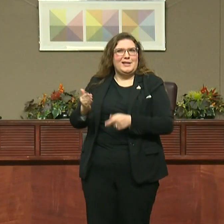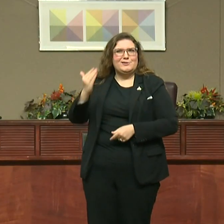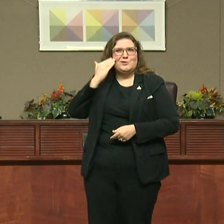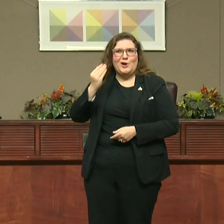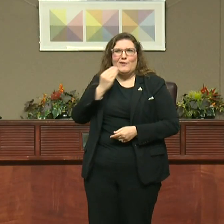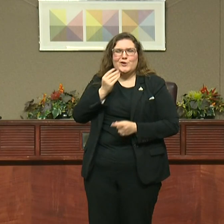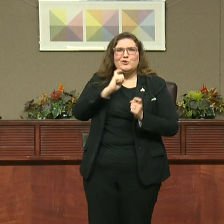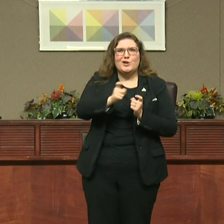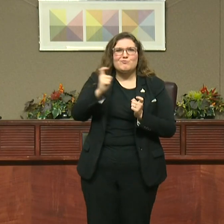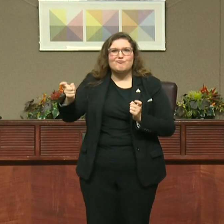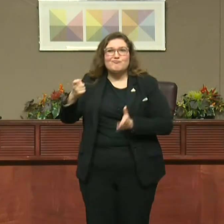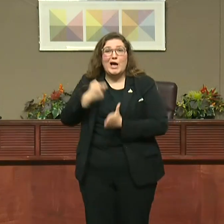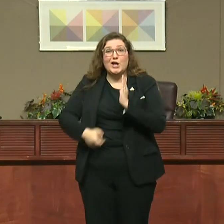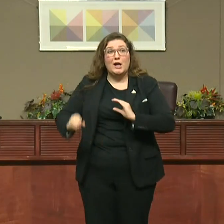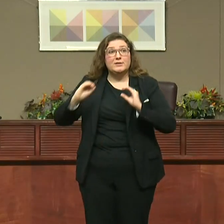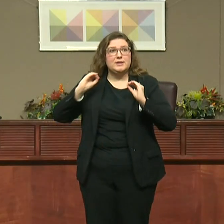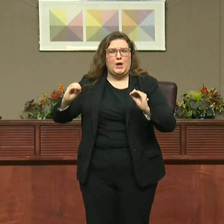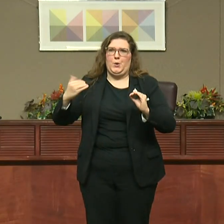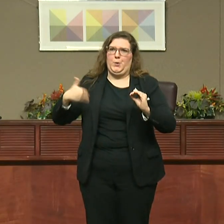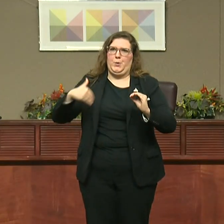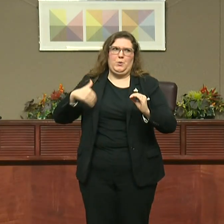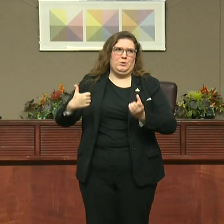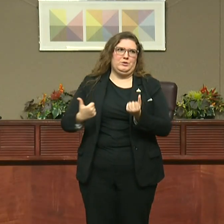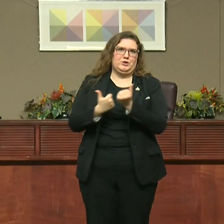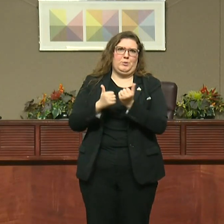community. Second Harvest is serving